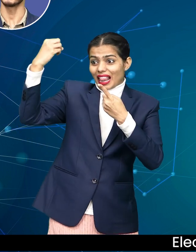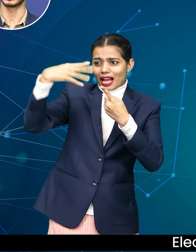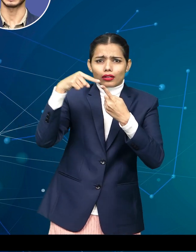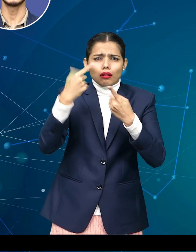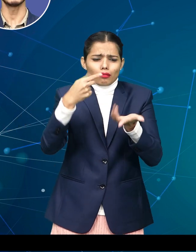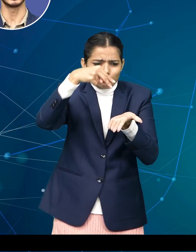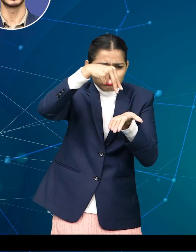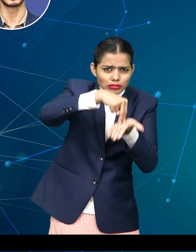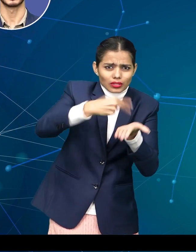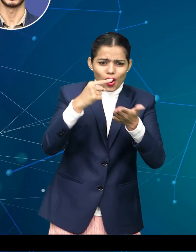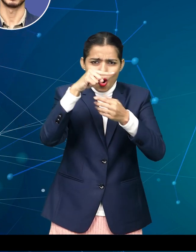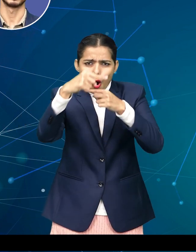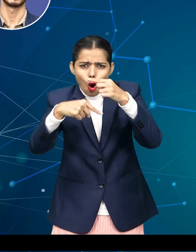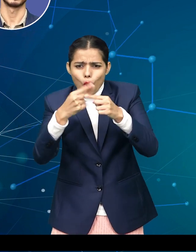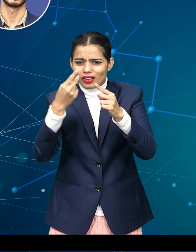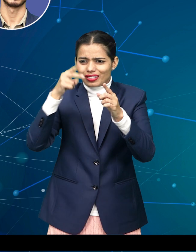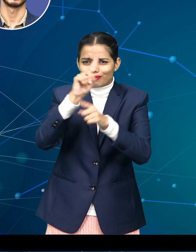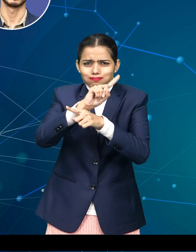electric components and symbols,